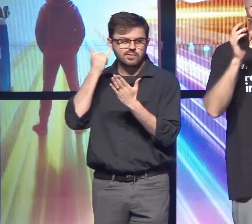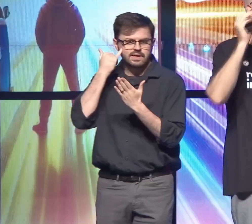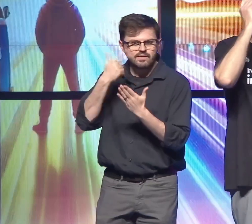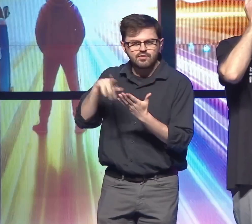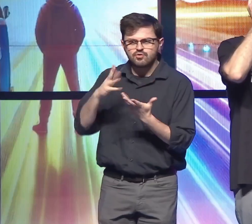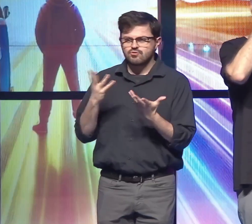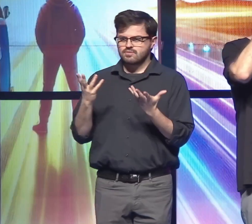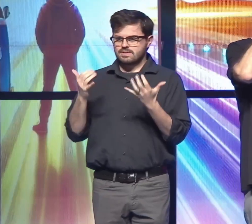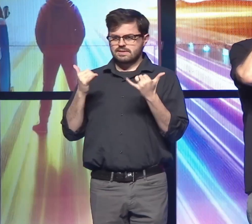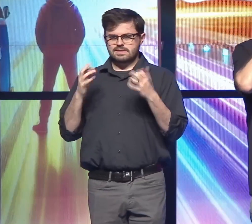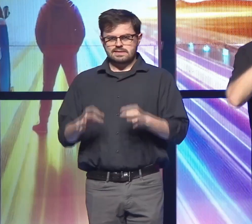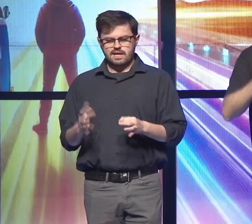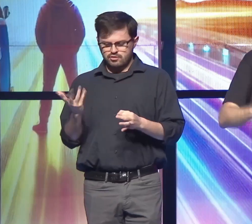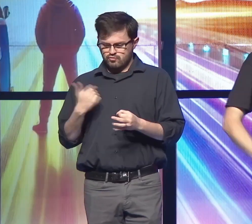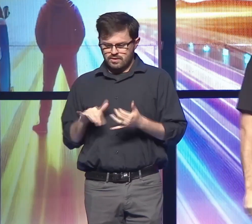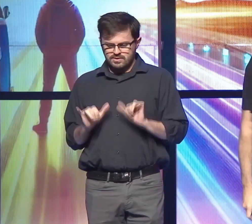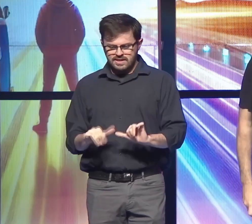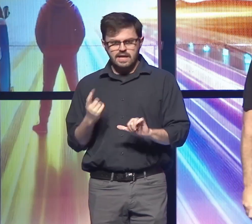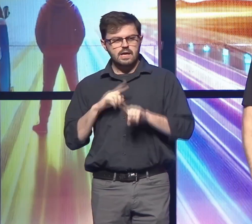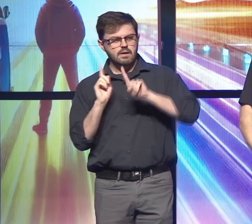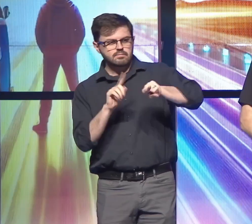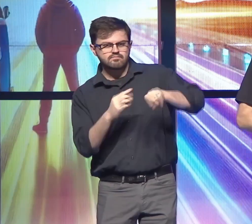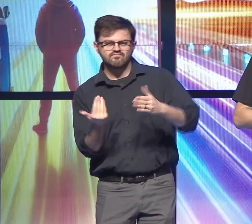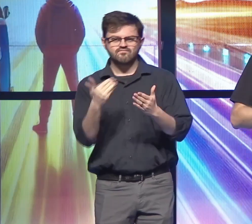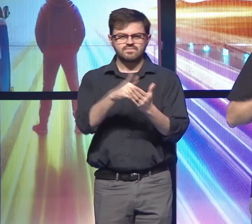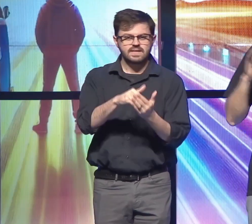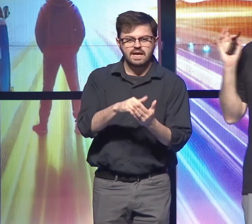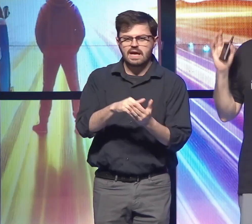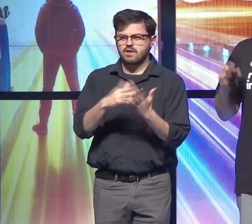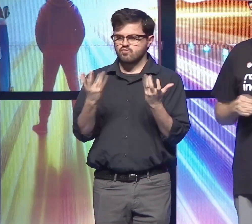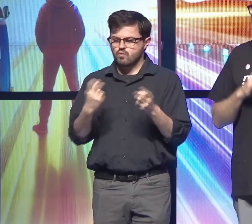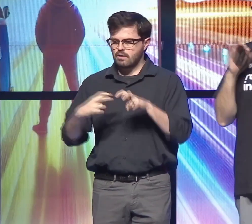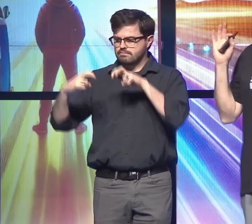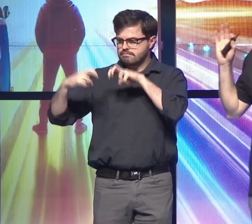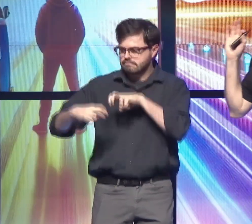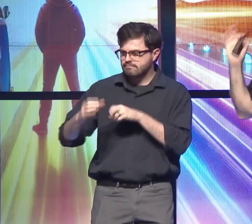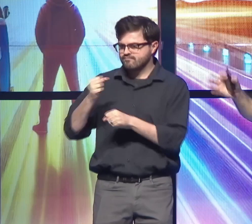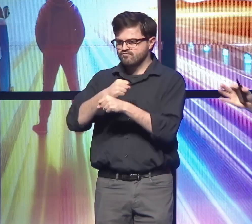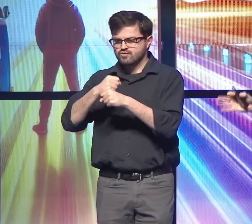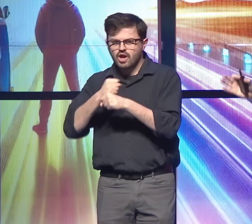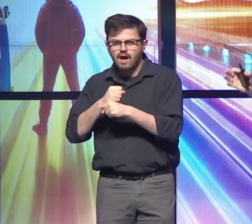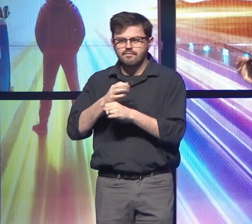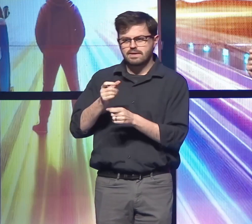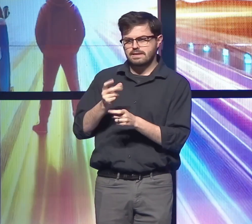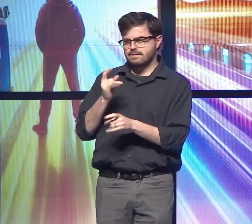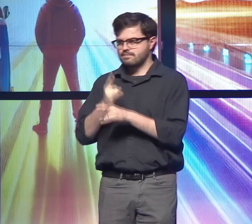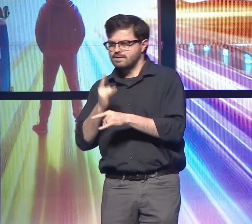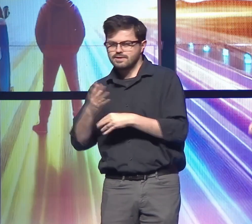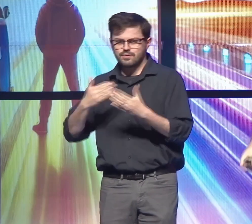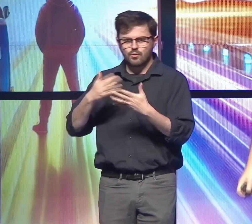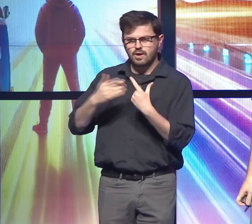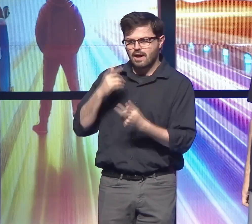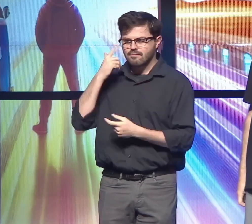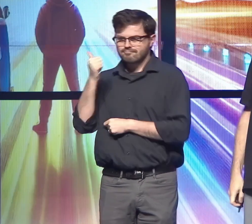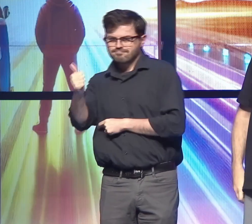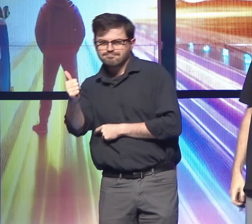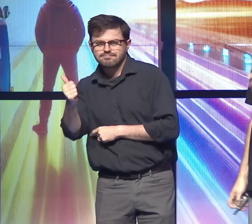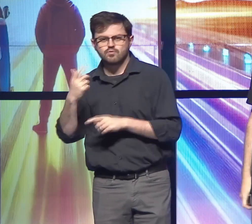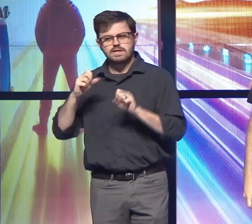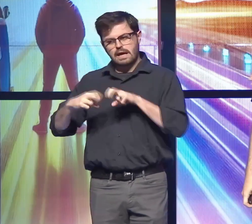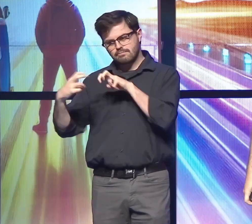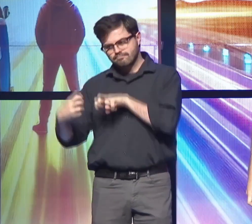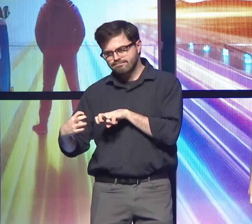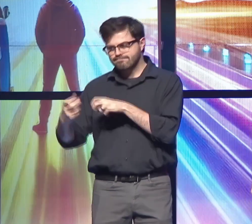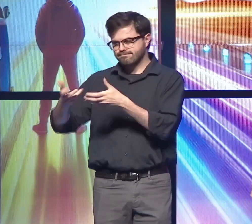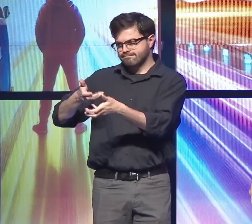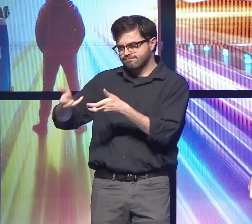have a question, or you'd like to get together, I'd love to have coffee, have an old-fashioned, whatever works for you. You can text me, and we'll get